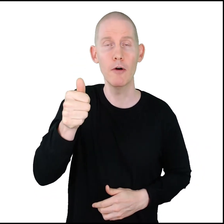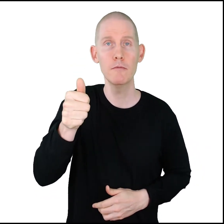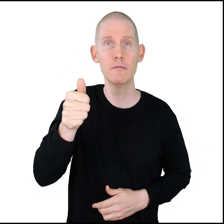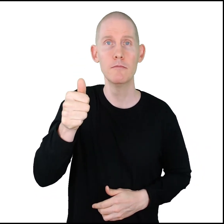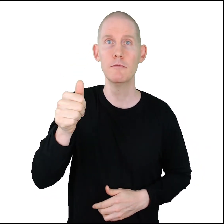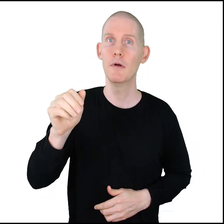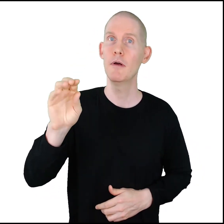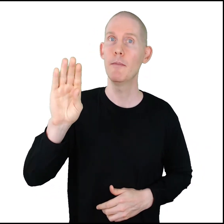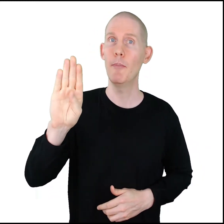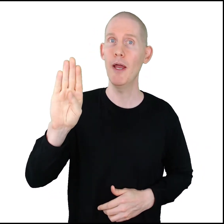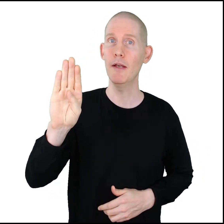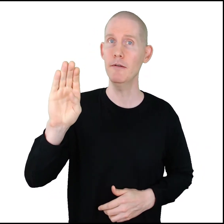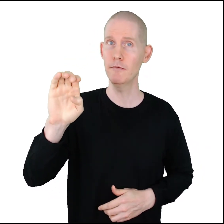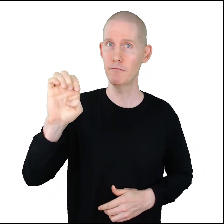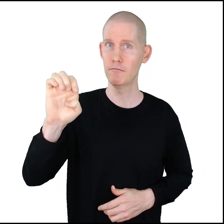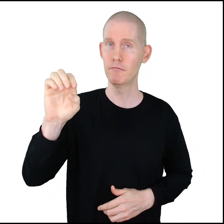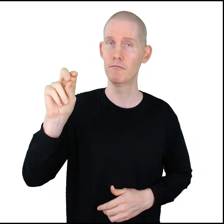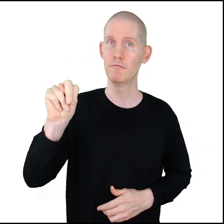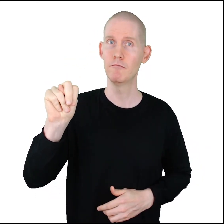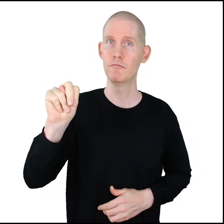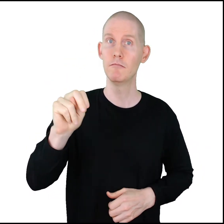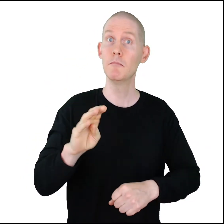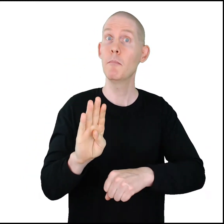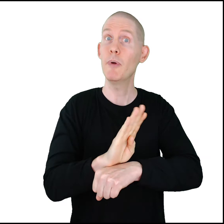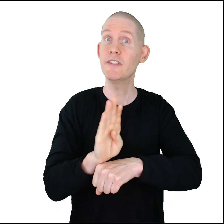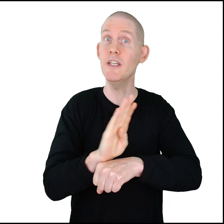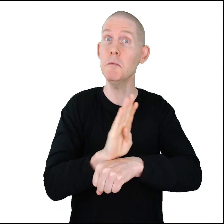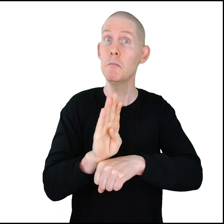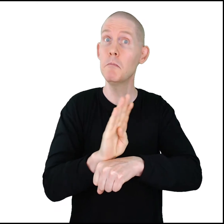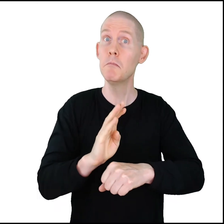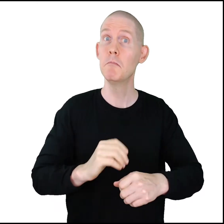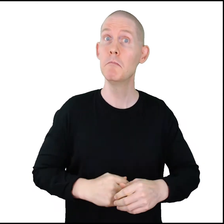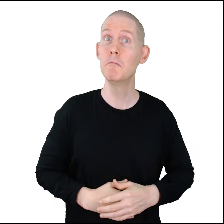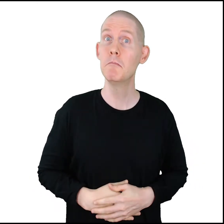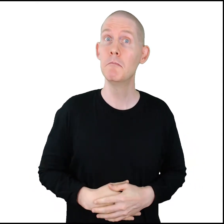Tomorrow, Ben, busy.